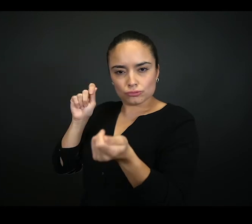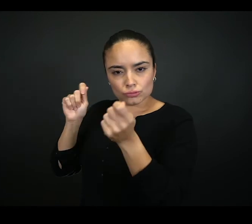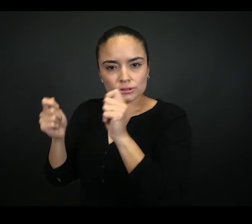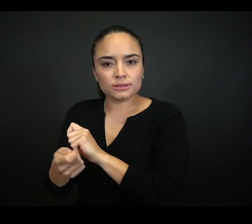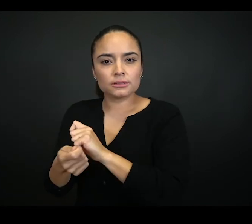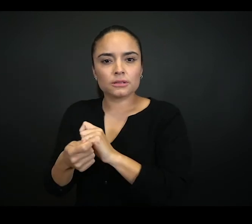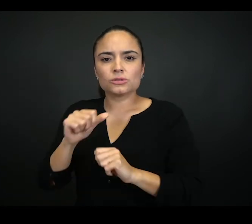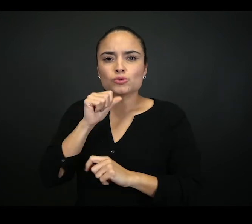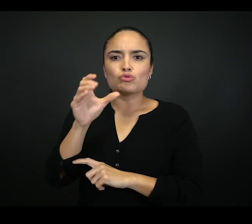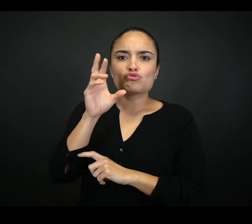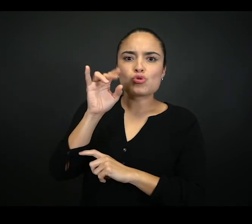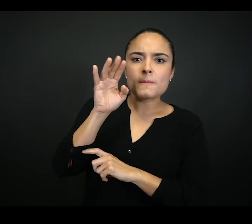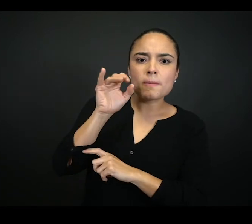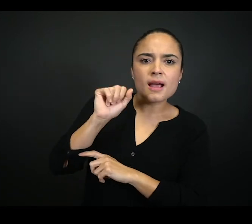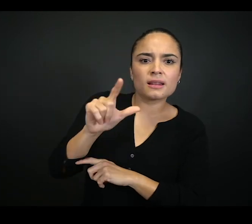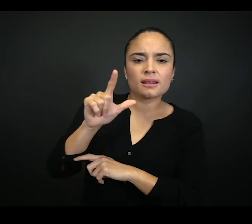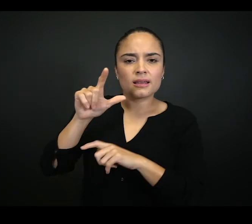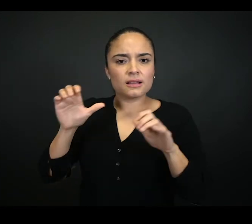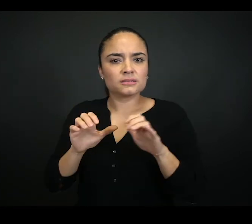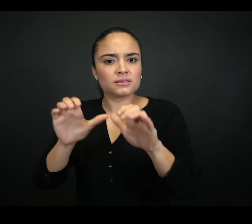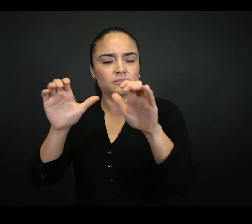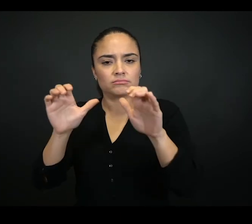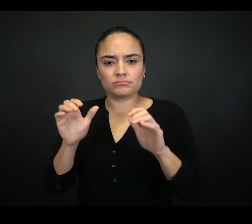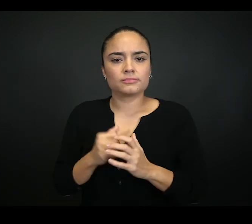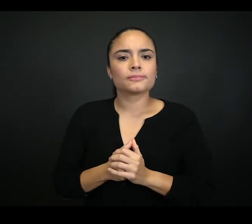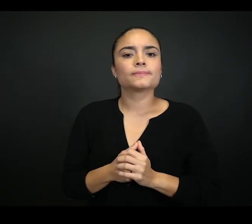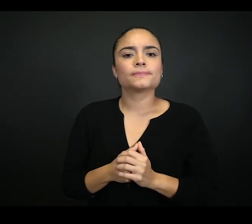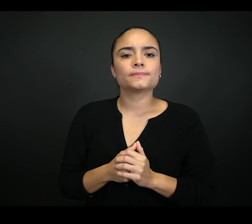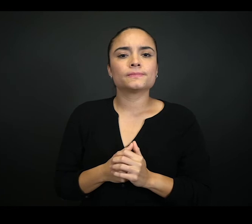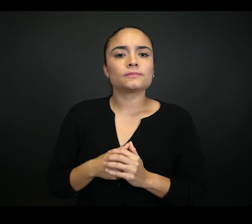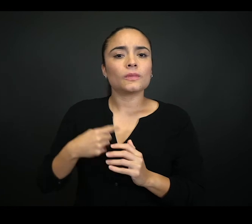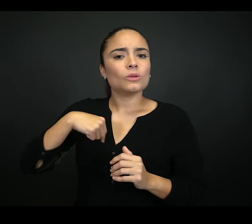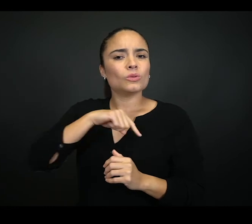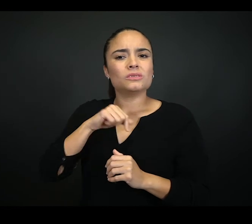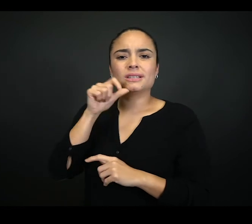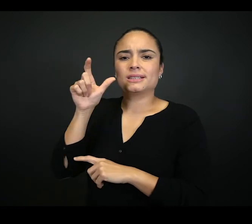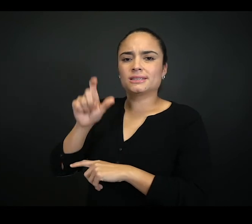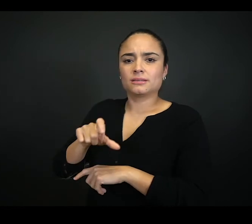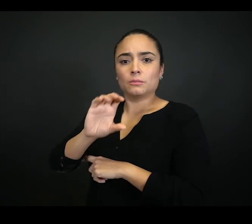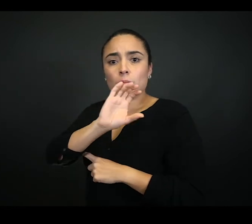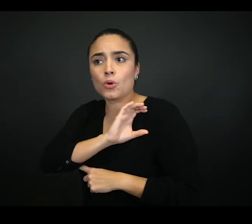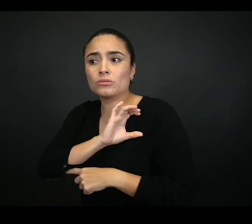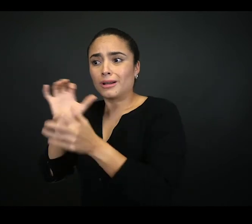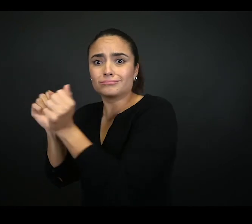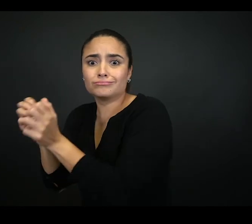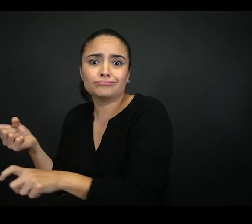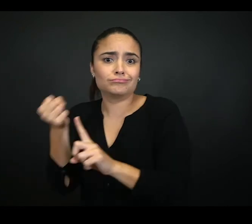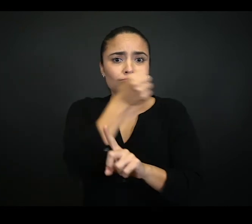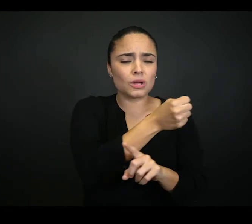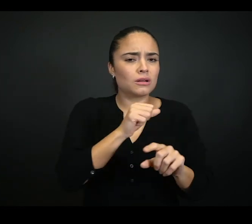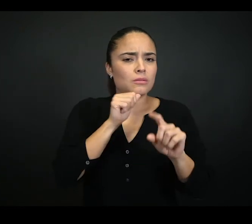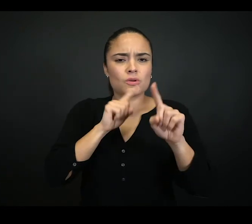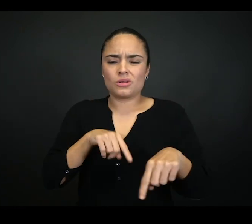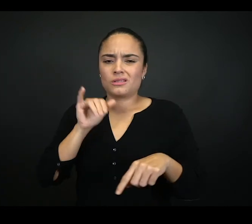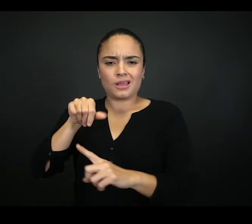not something that people need an enforcement or arresting response for. This is something that